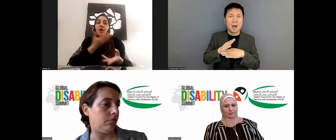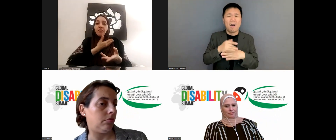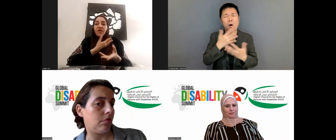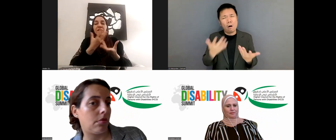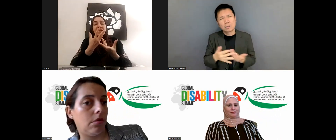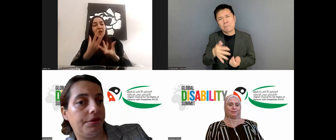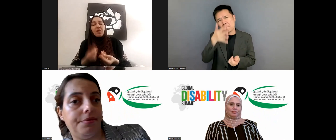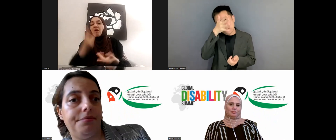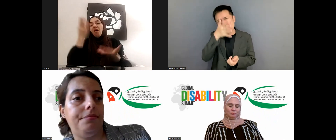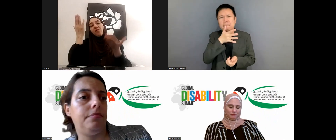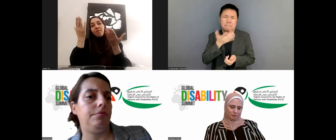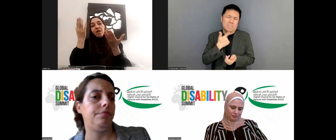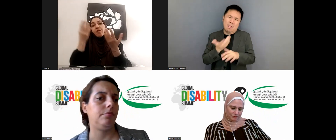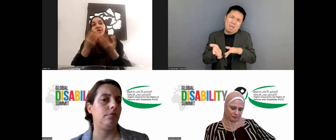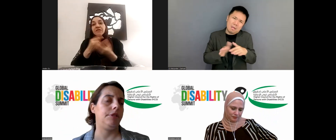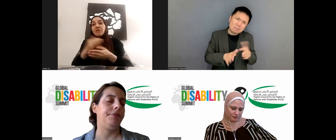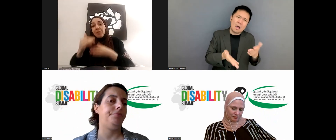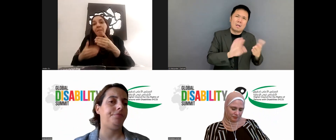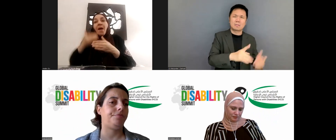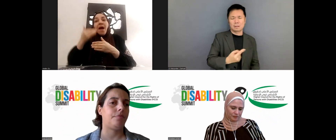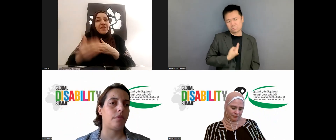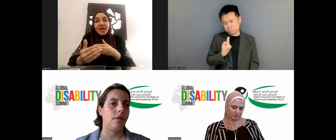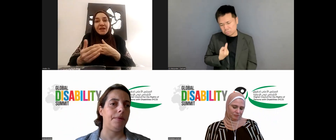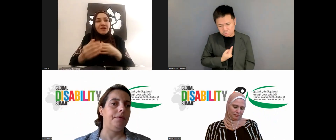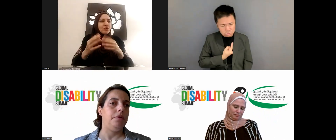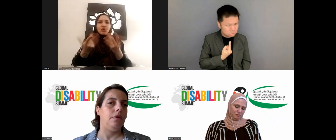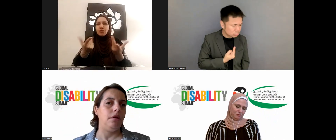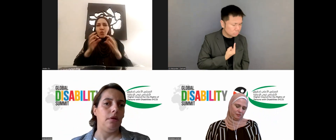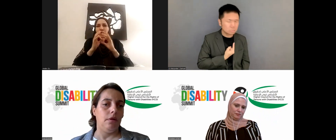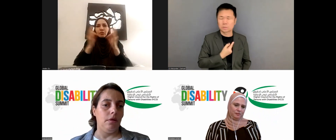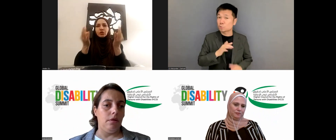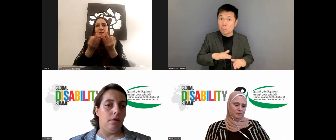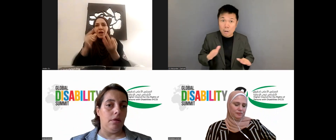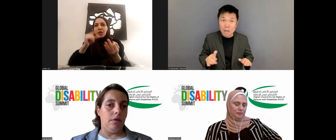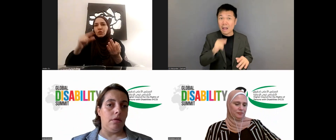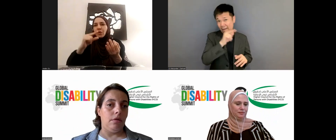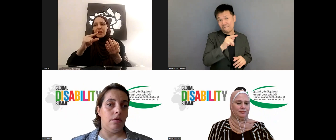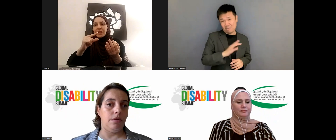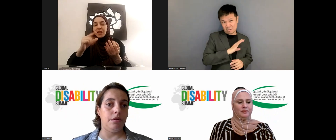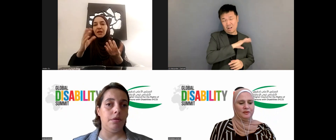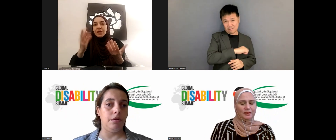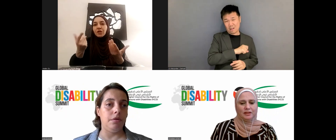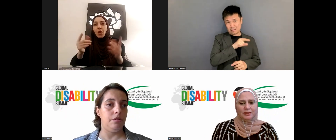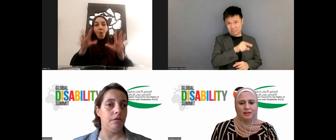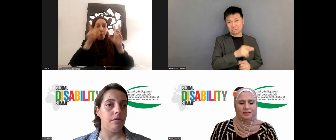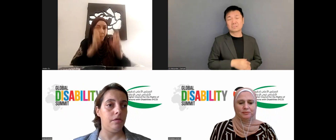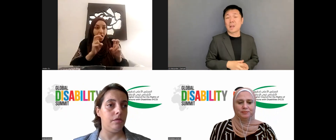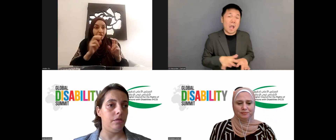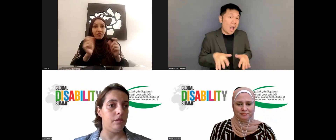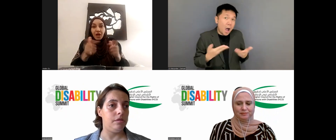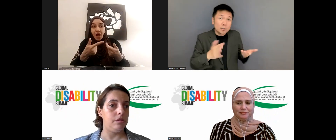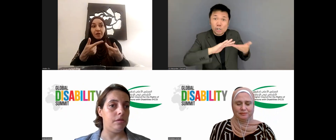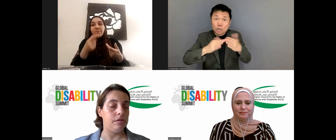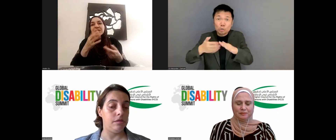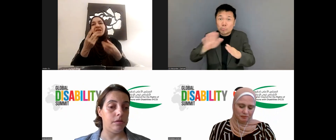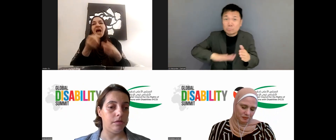in one go. We pray to God that things would simmer down in Gaza, and I believe the international community